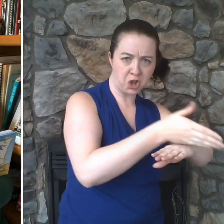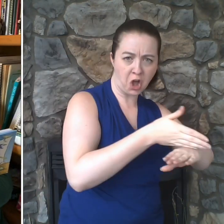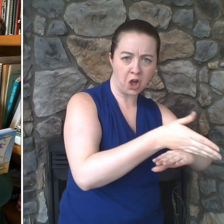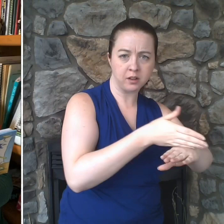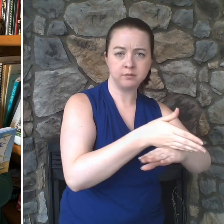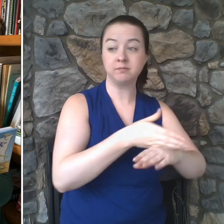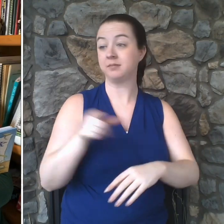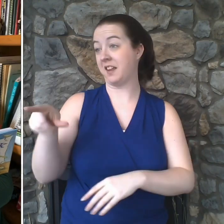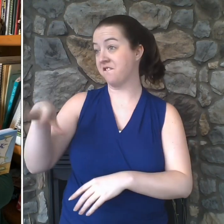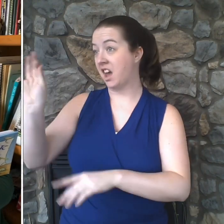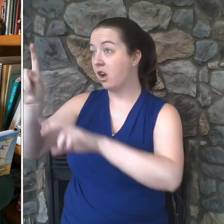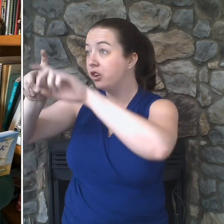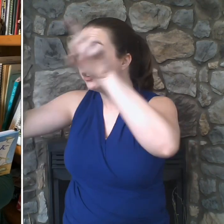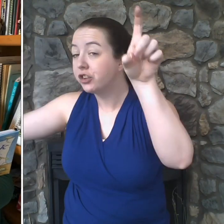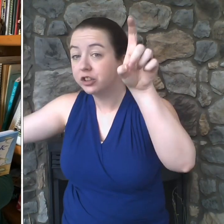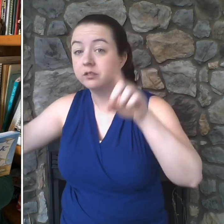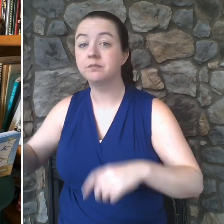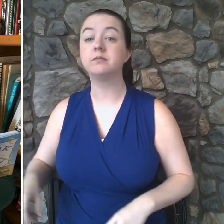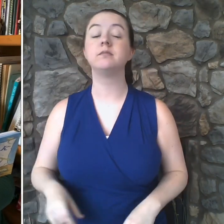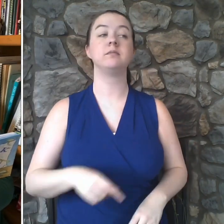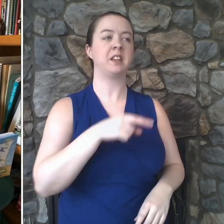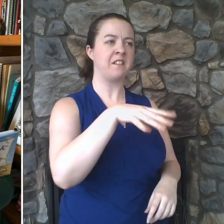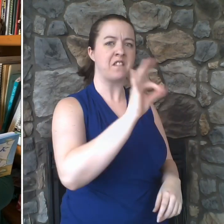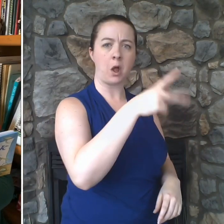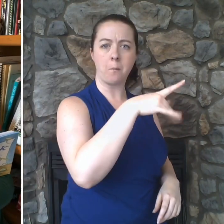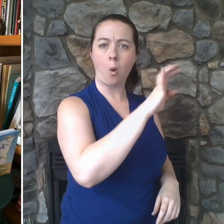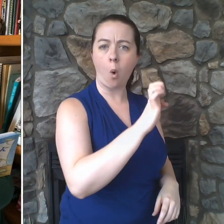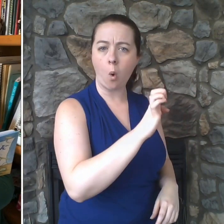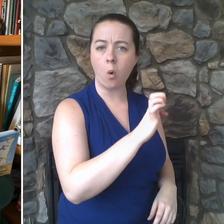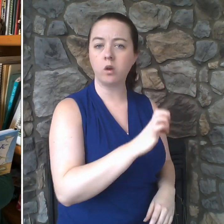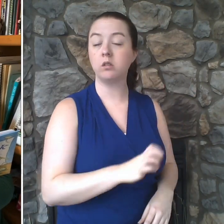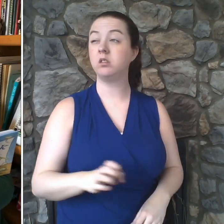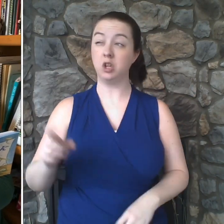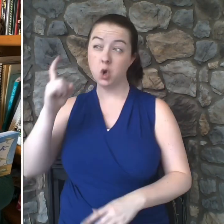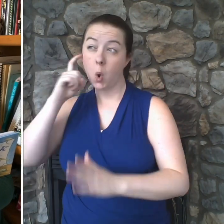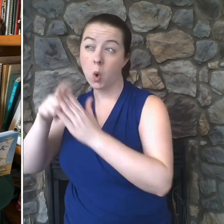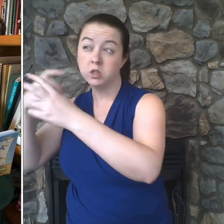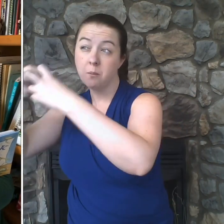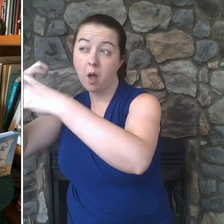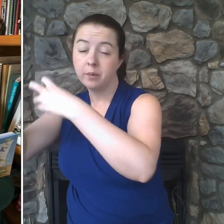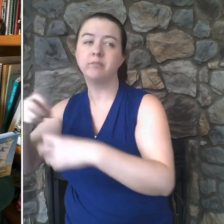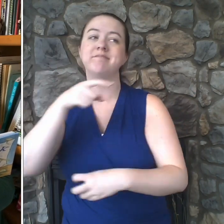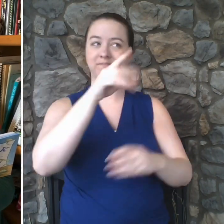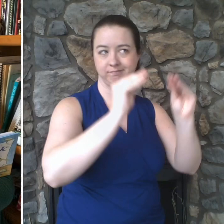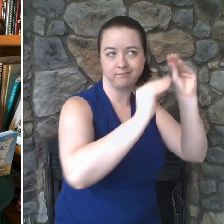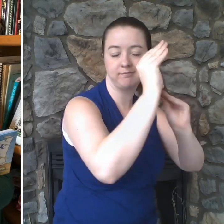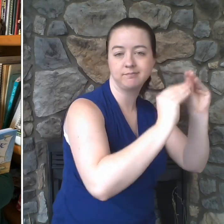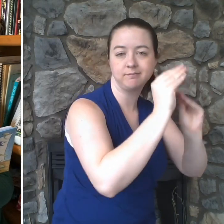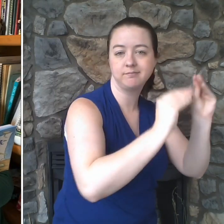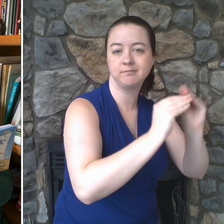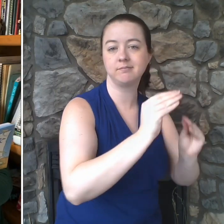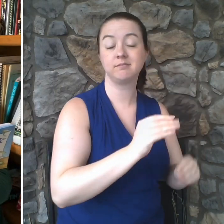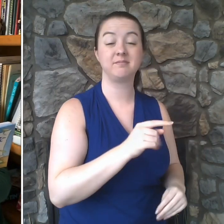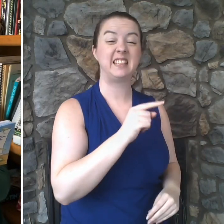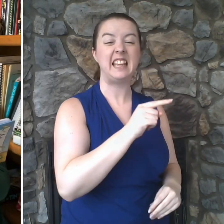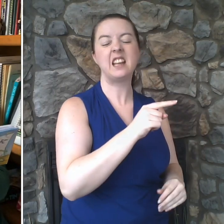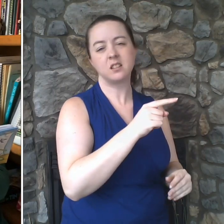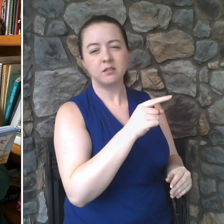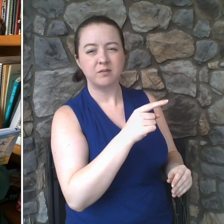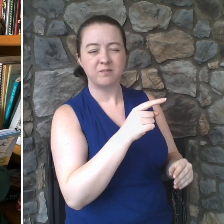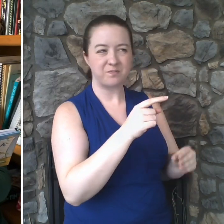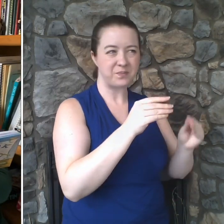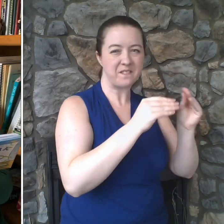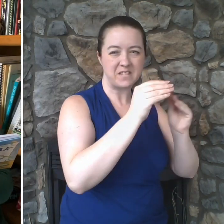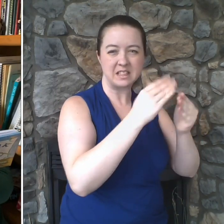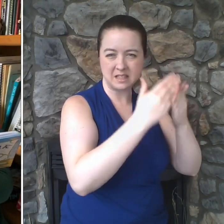sawed. Squeak found a curtain, Pip found a pole. Squeak noticed a problem, Pip fixed it. Pip had to touch up a